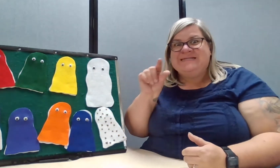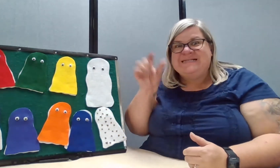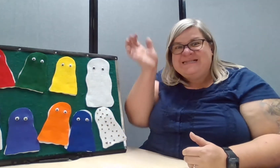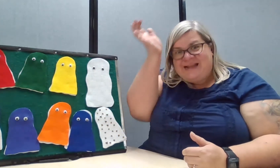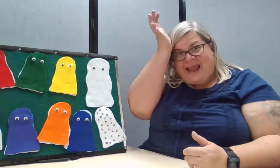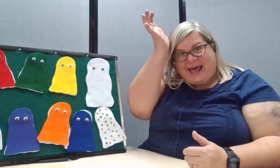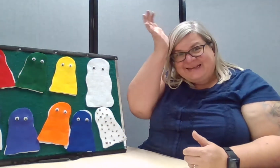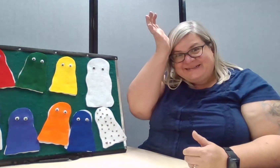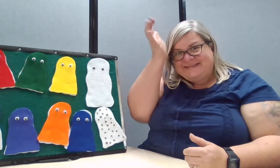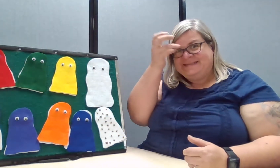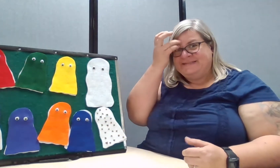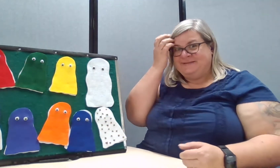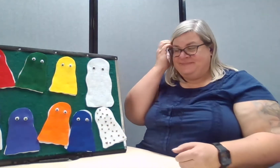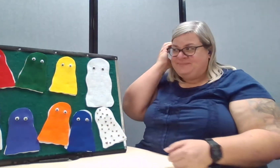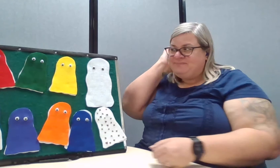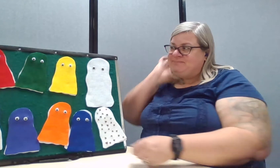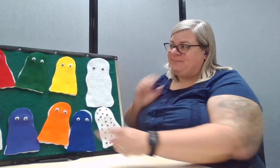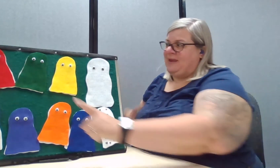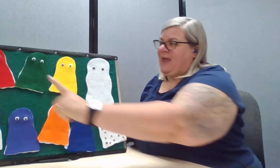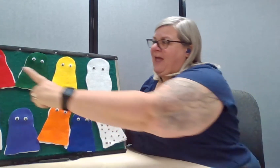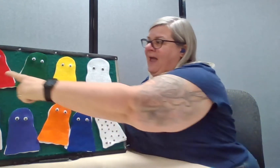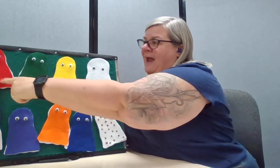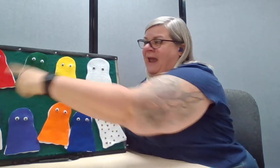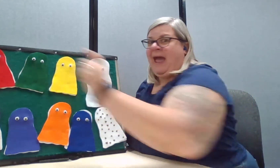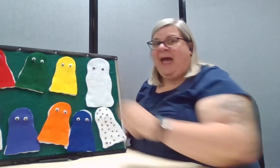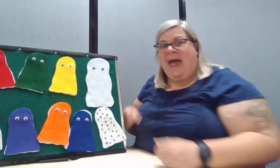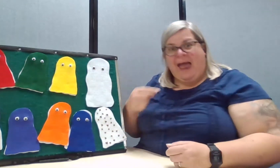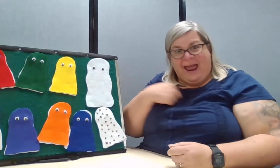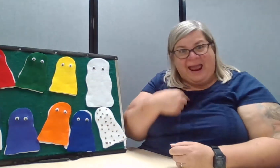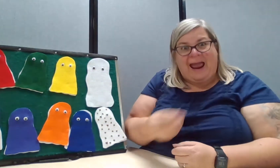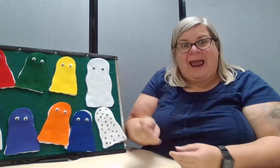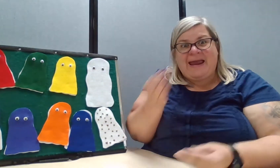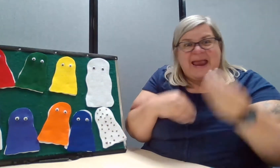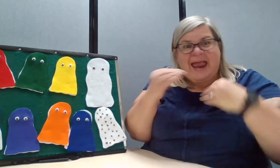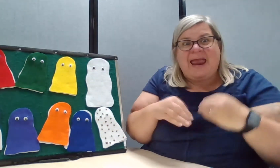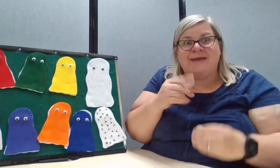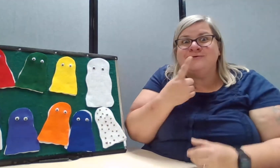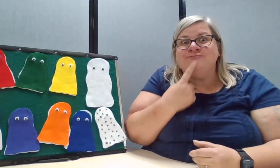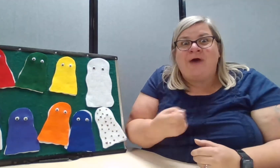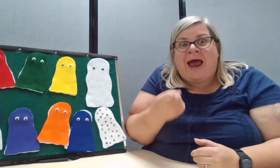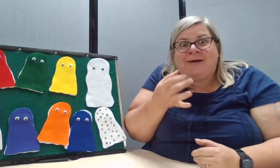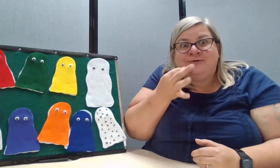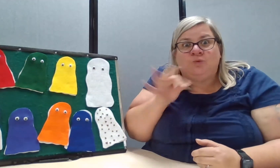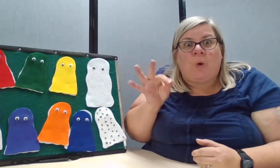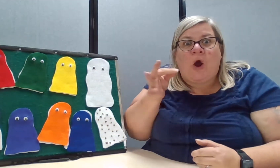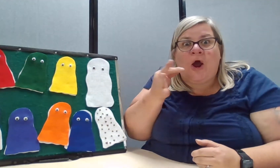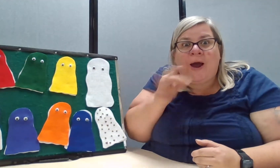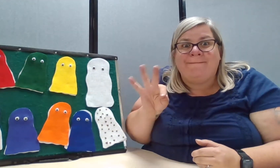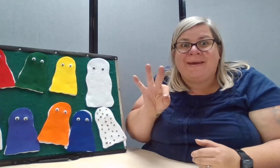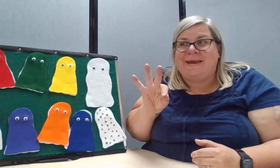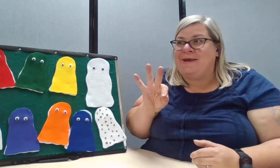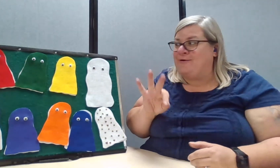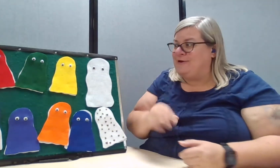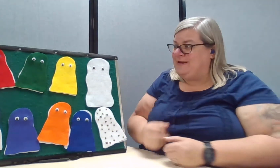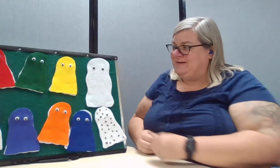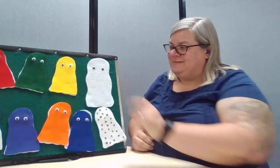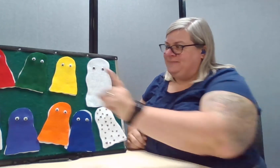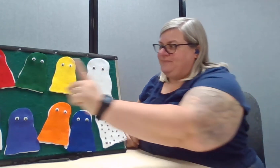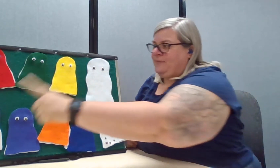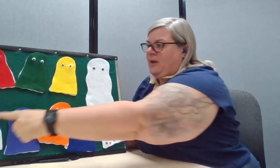green lettuce. Number 3, I ate red strawberries.